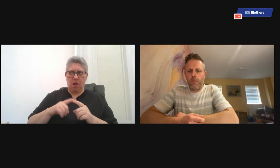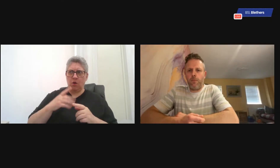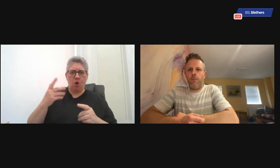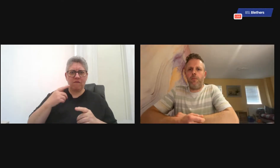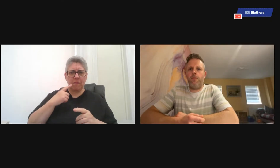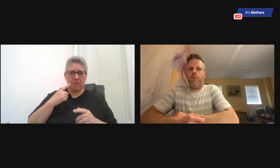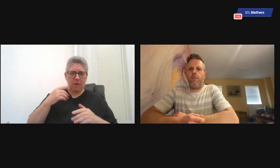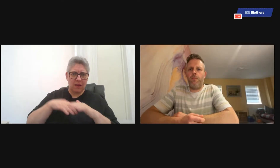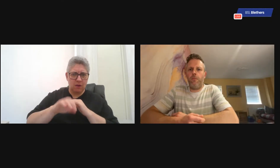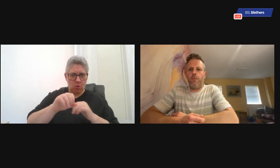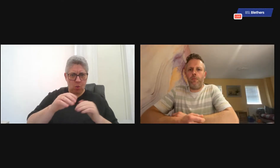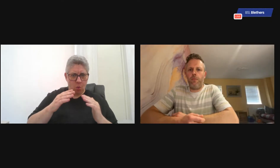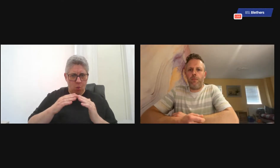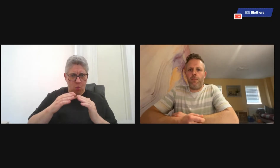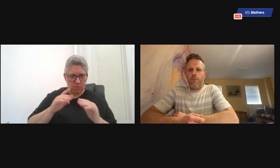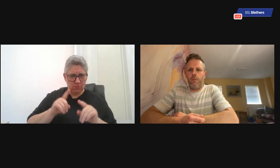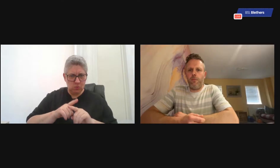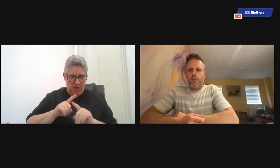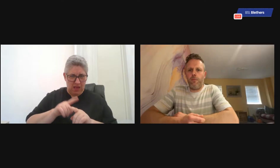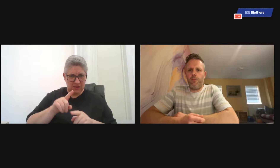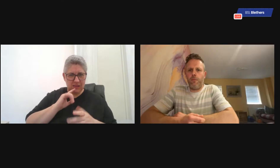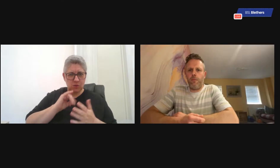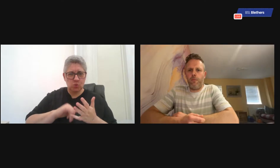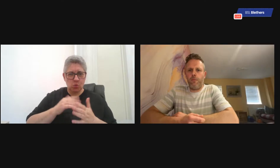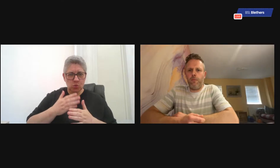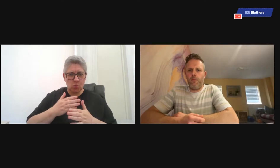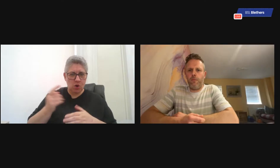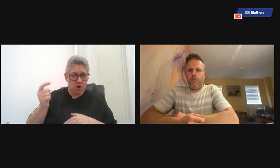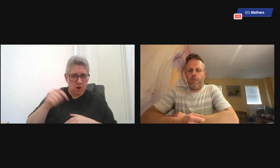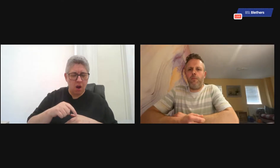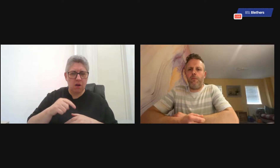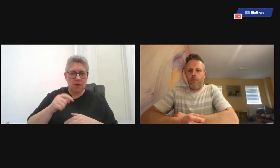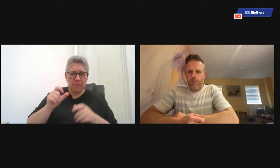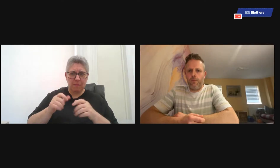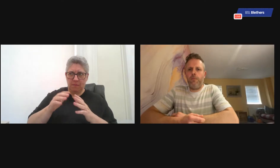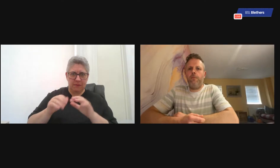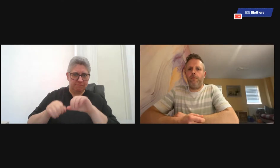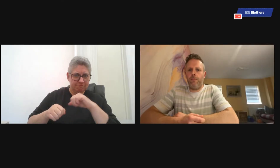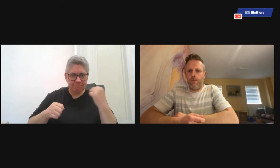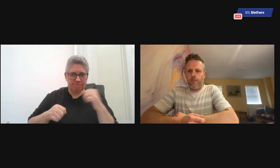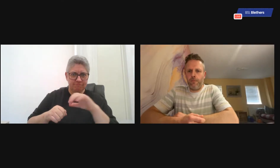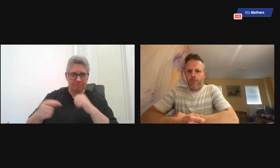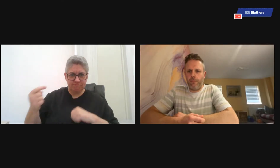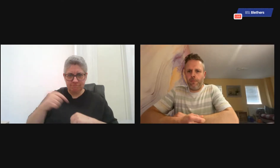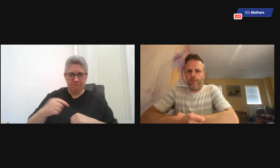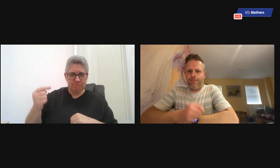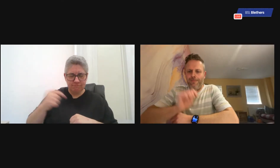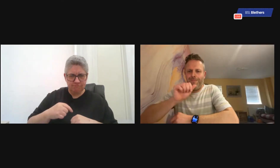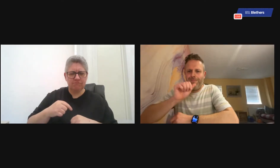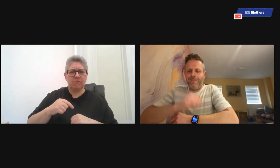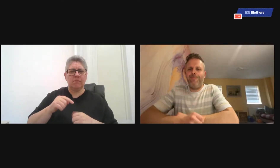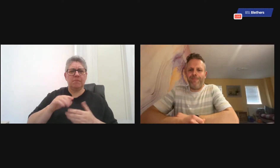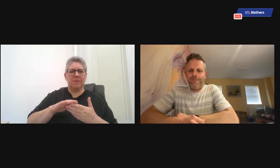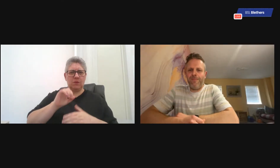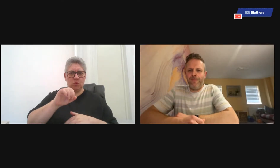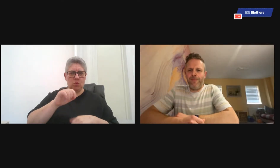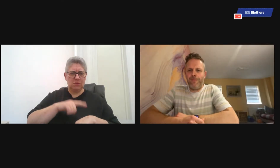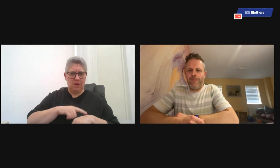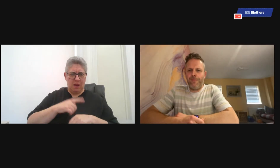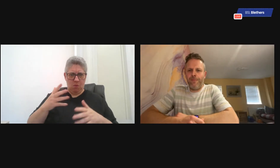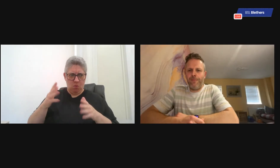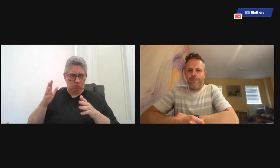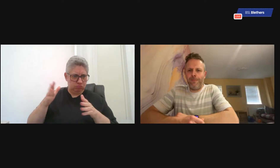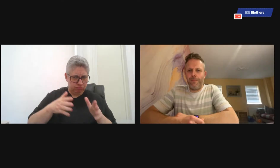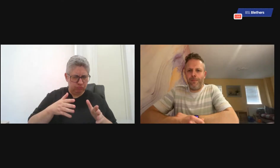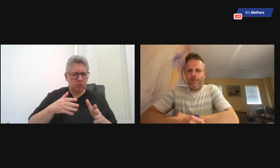So is there a lot of planning and a lot of preparation before you accept a child? Because you're going to have people coming into your house, aren't you? Social workers perhaps coming